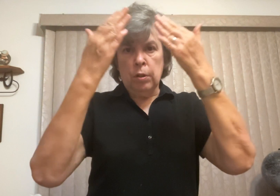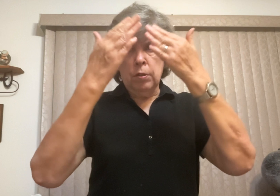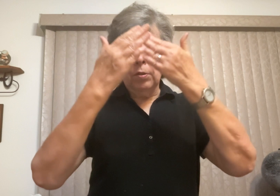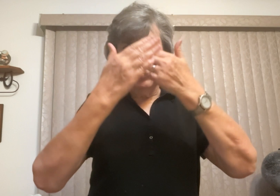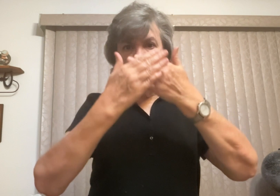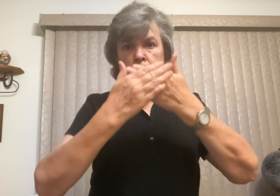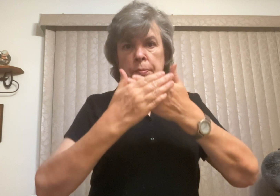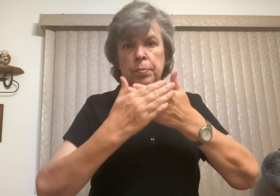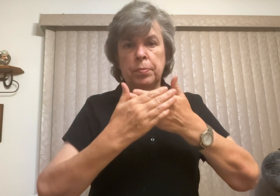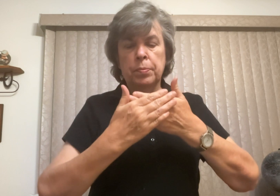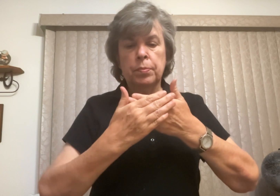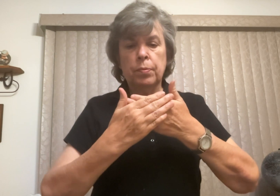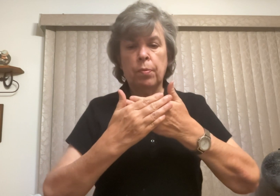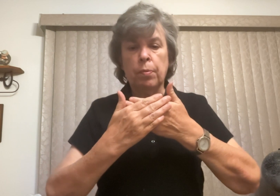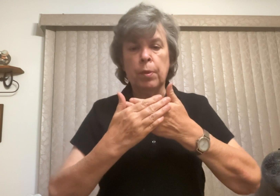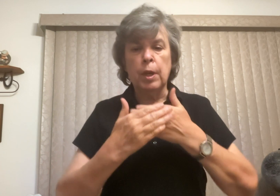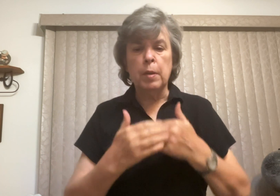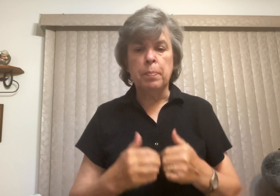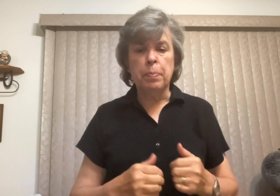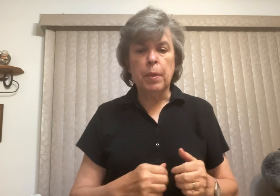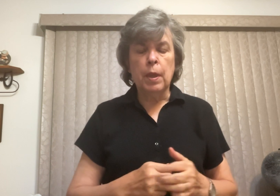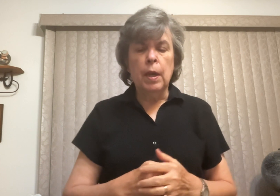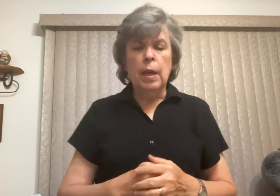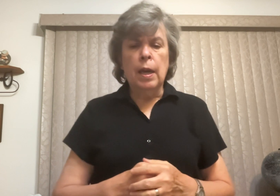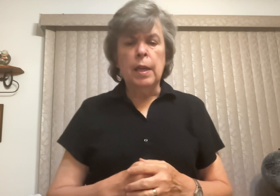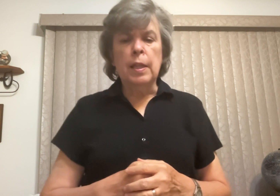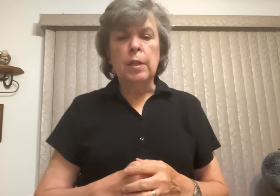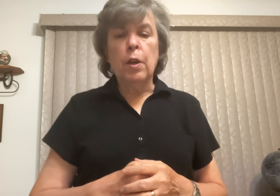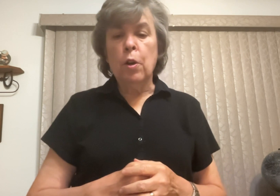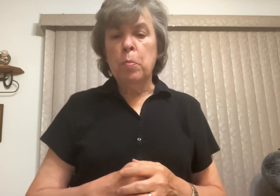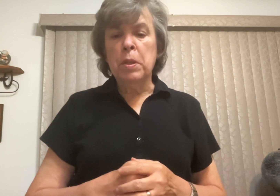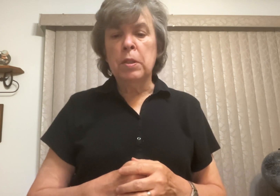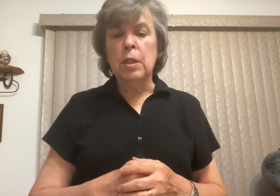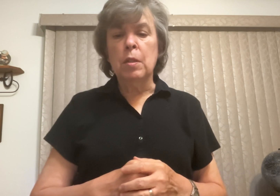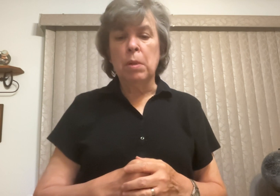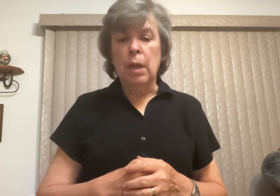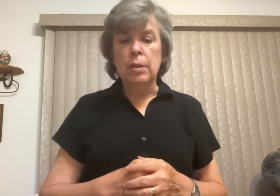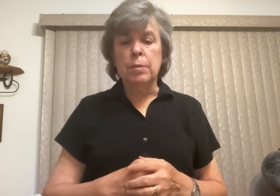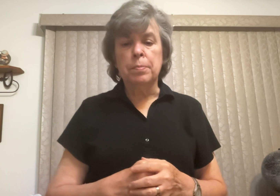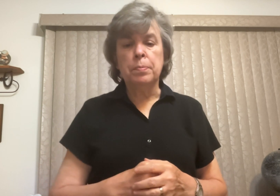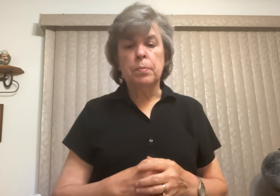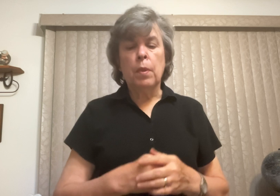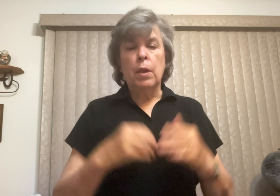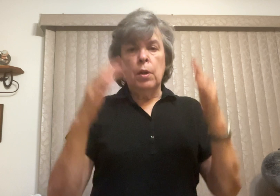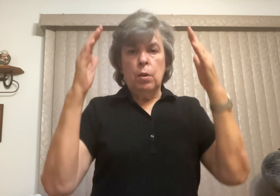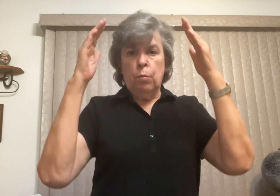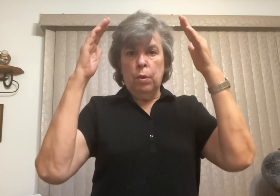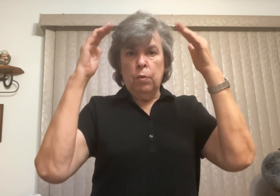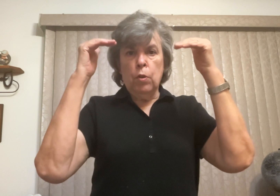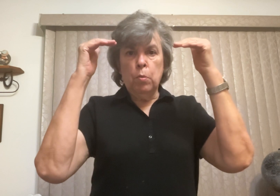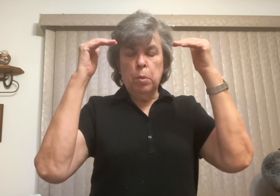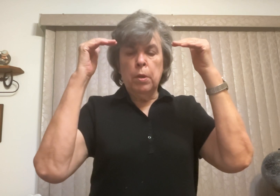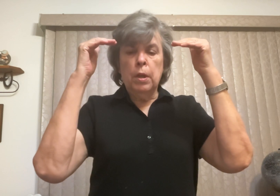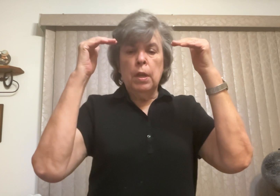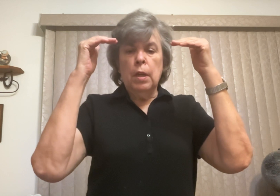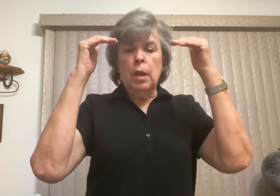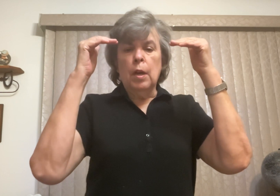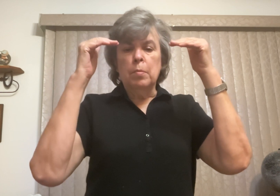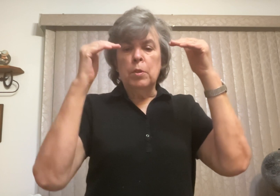darkness. Okay. And then hope that's in the blood. We have hope. You could